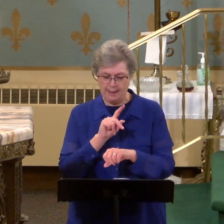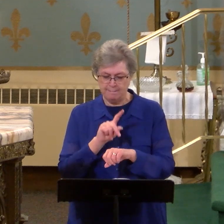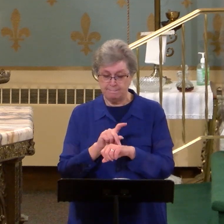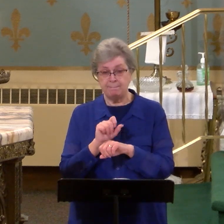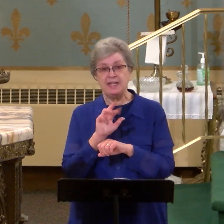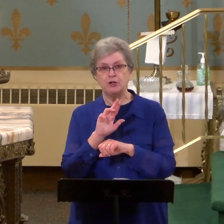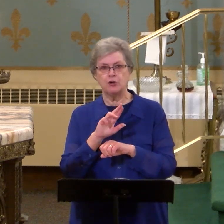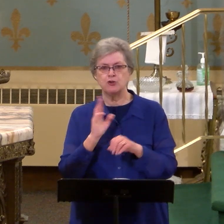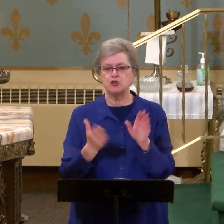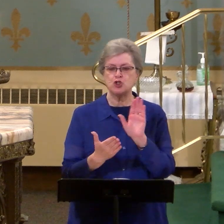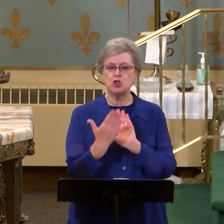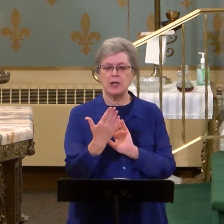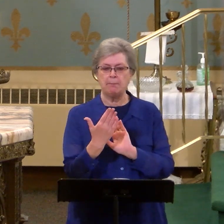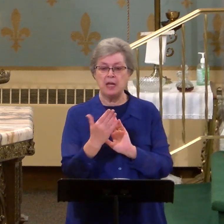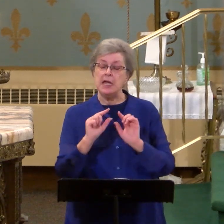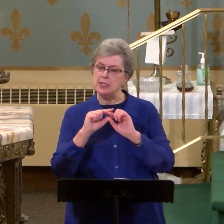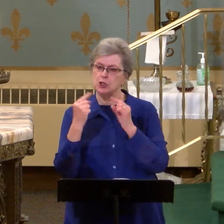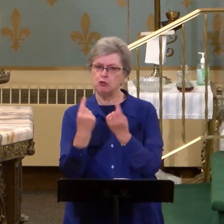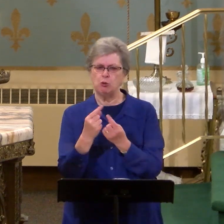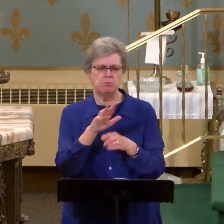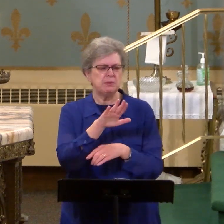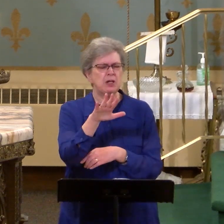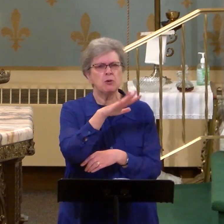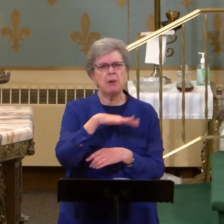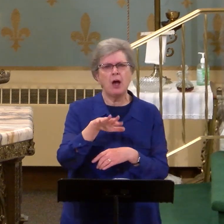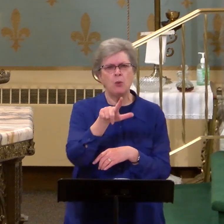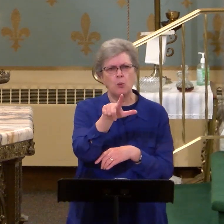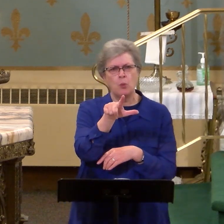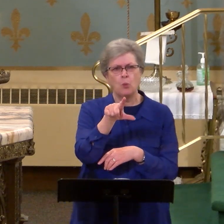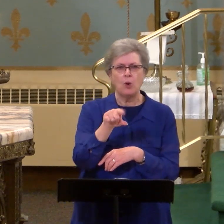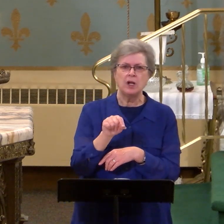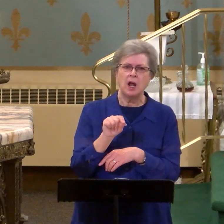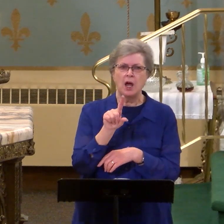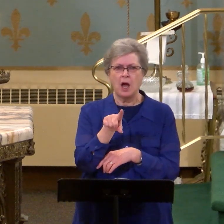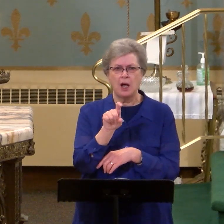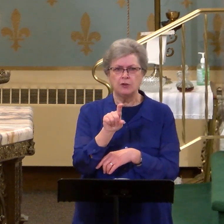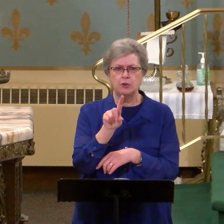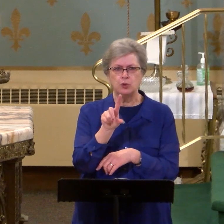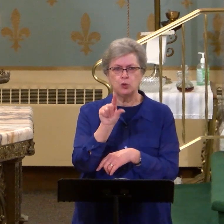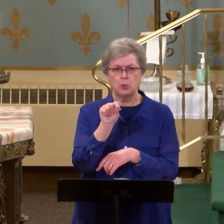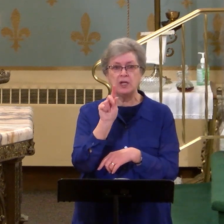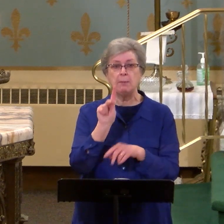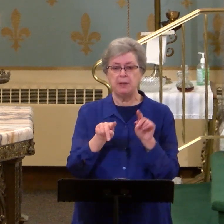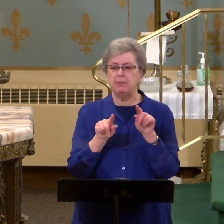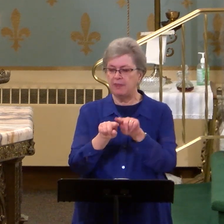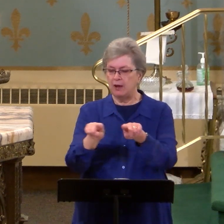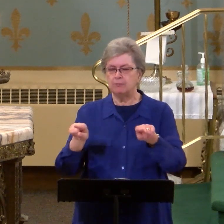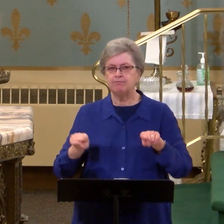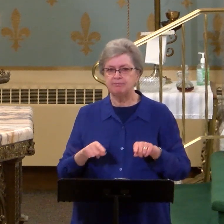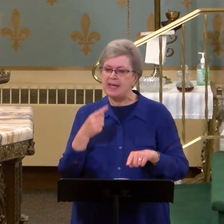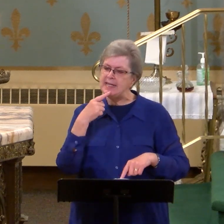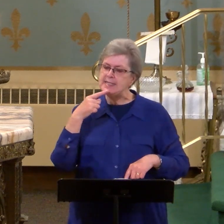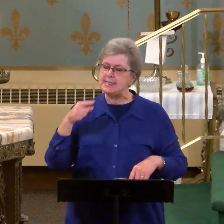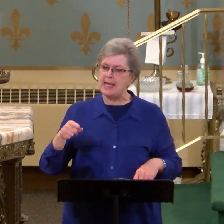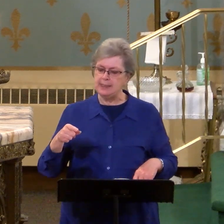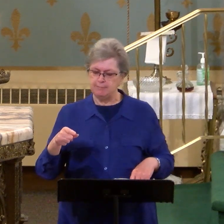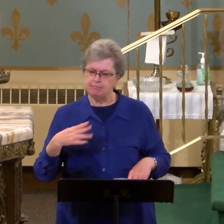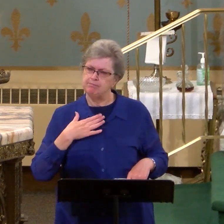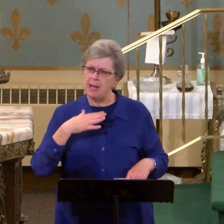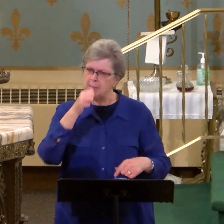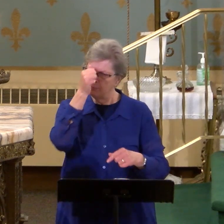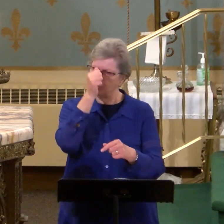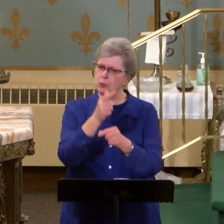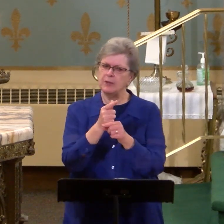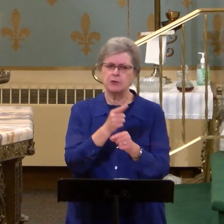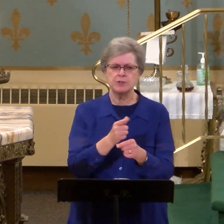There was a group of about 120 persons in one place. He said, "My